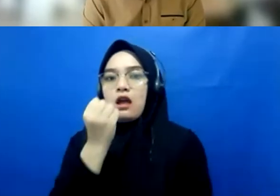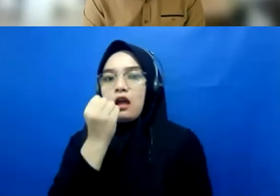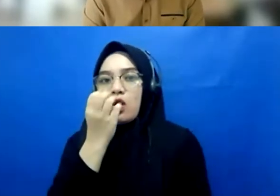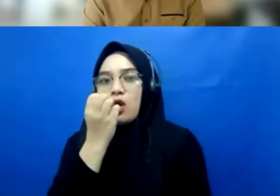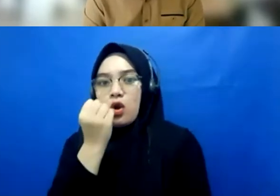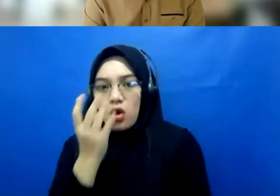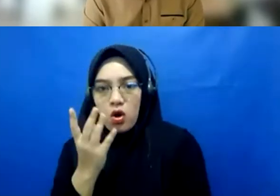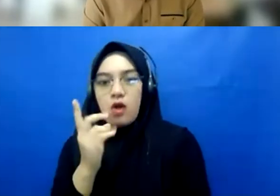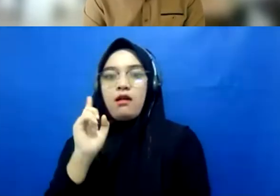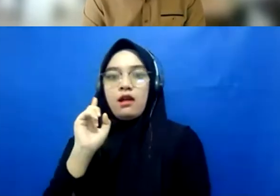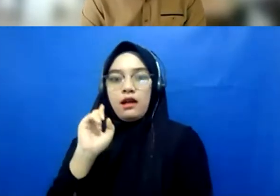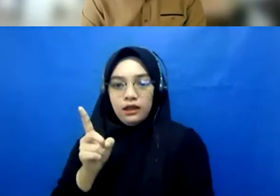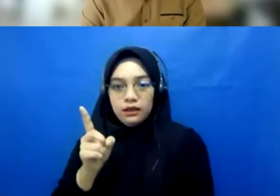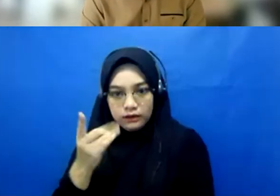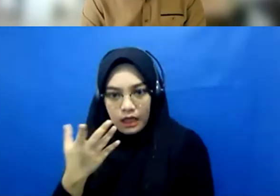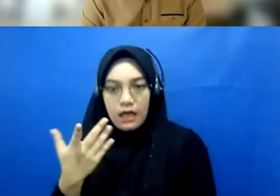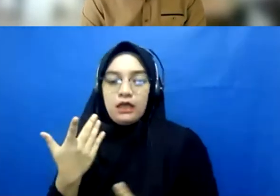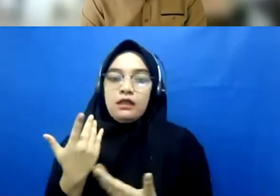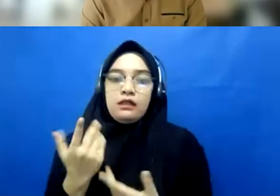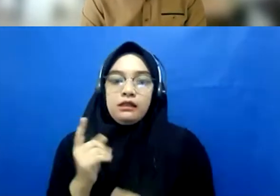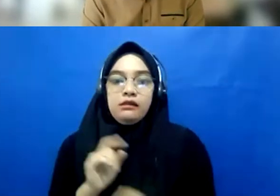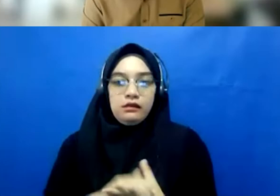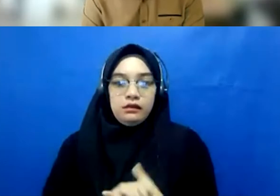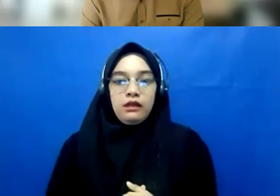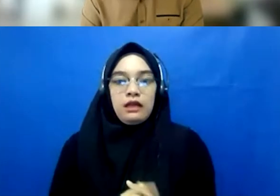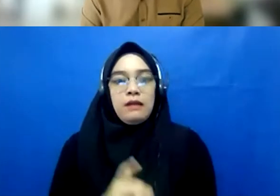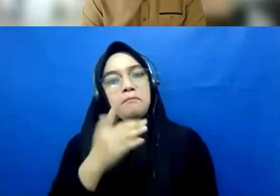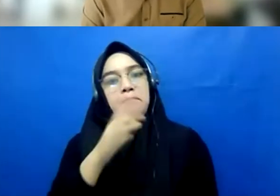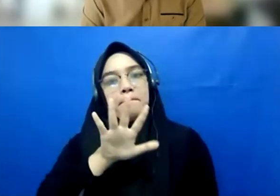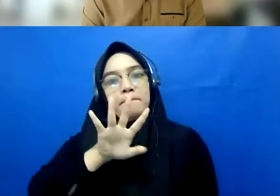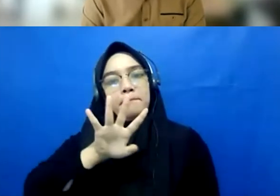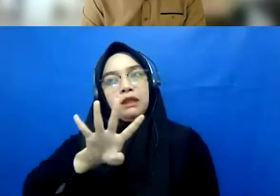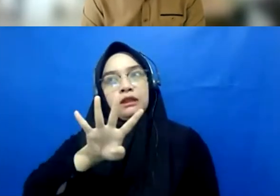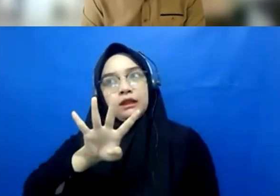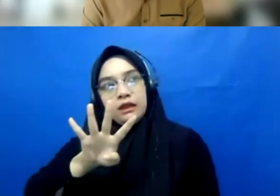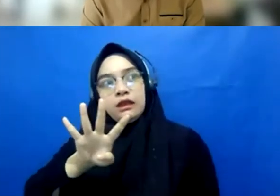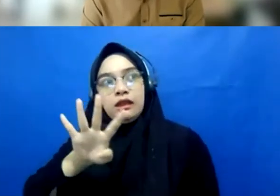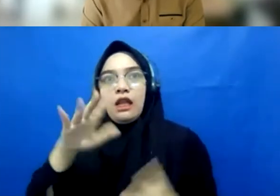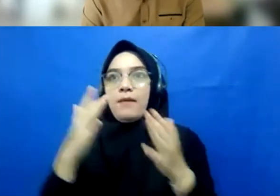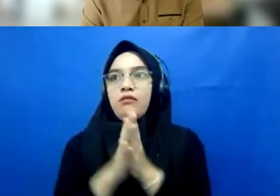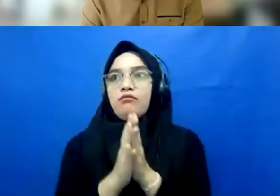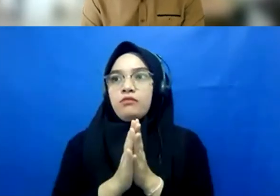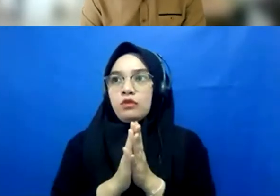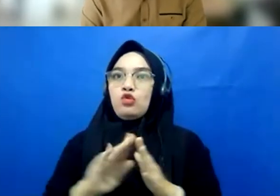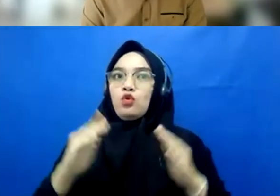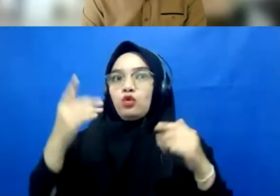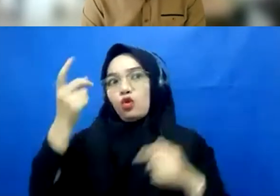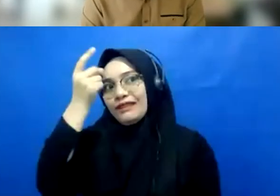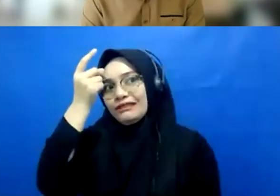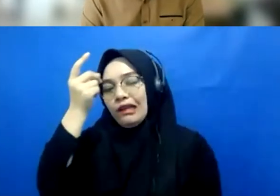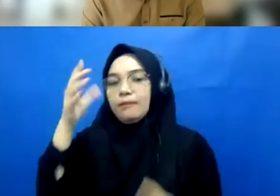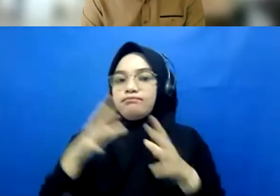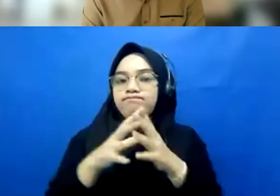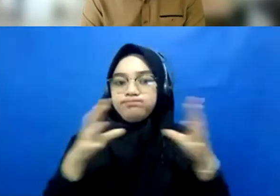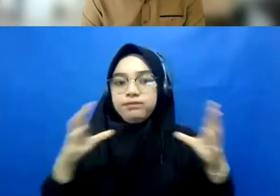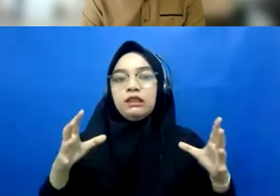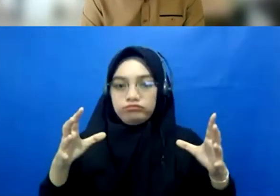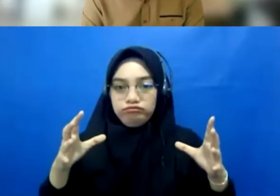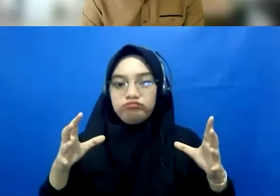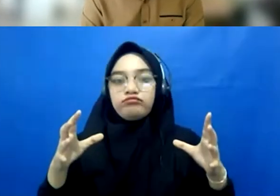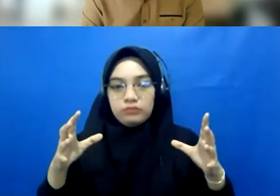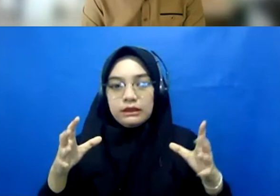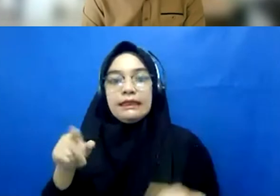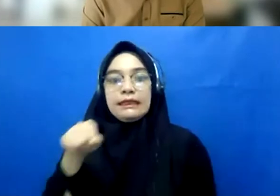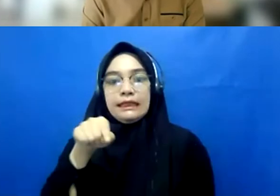located in 4 major hospitals. The social mission is to return dignity to the disabled